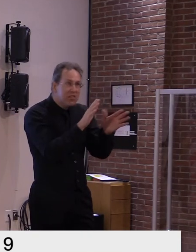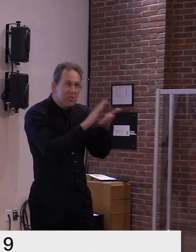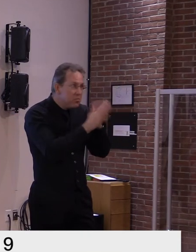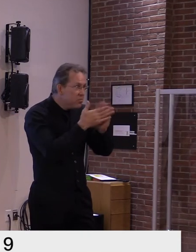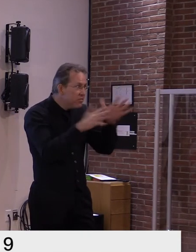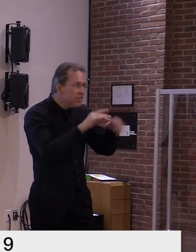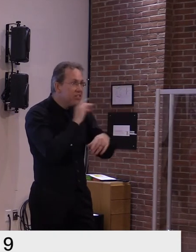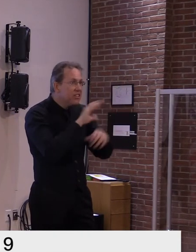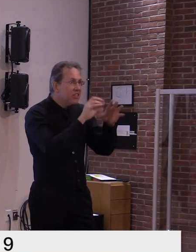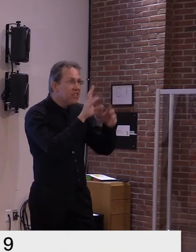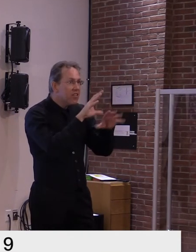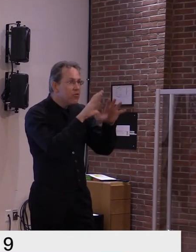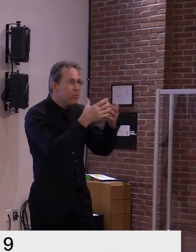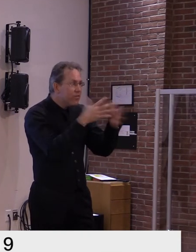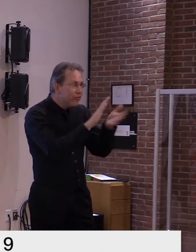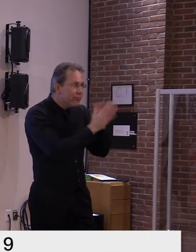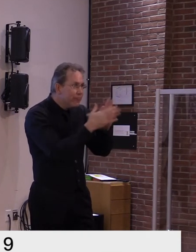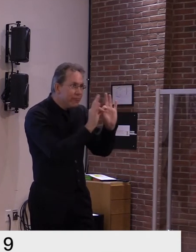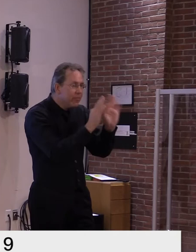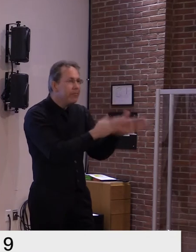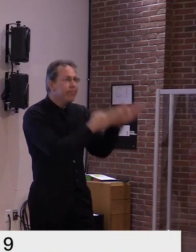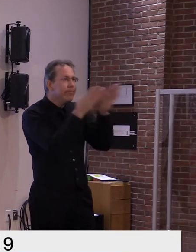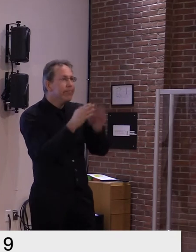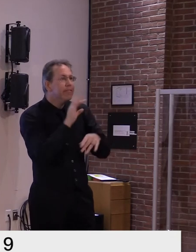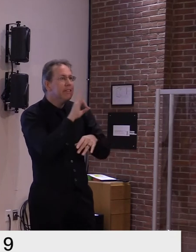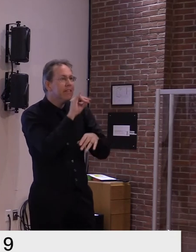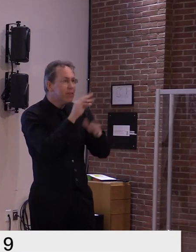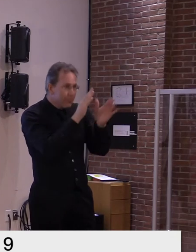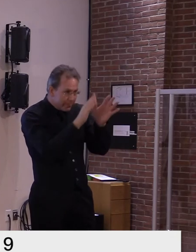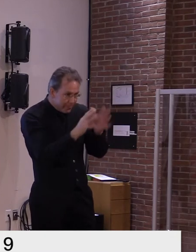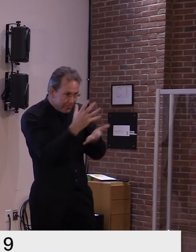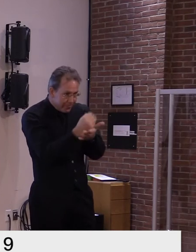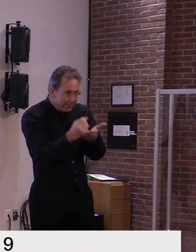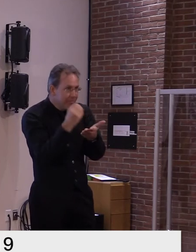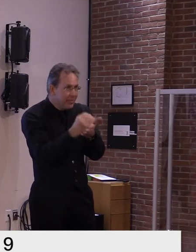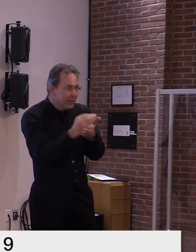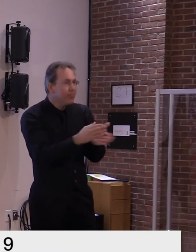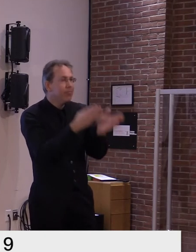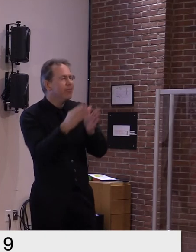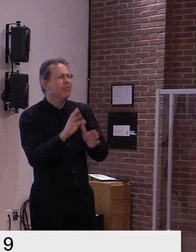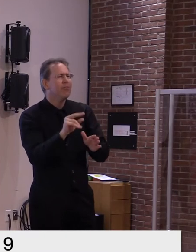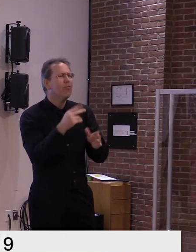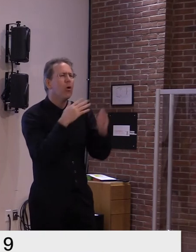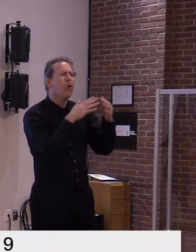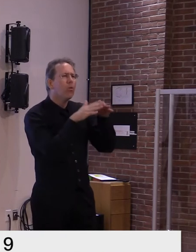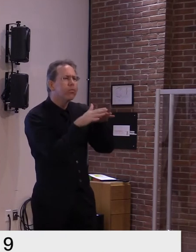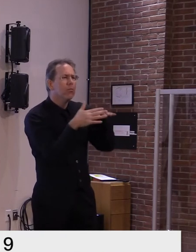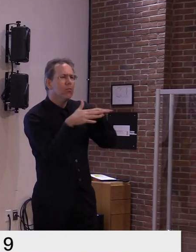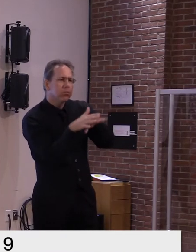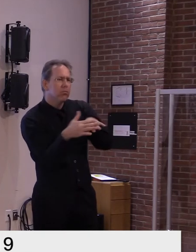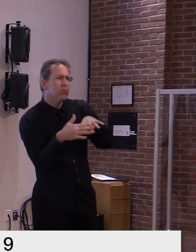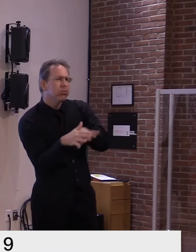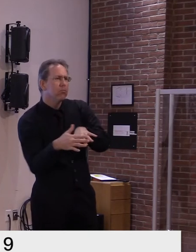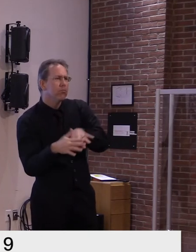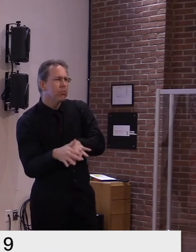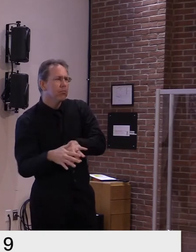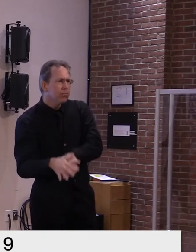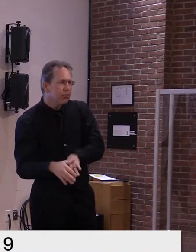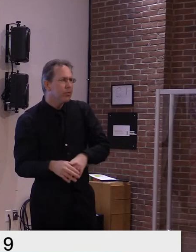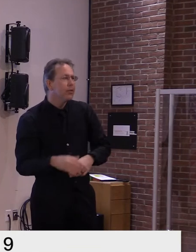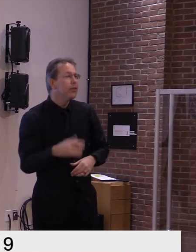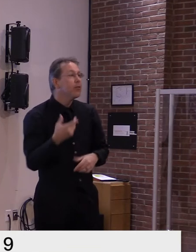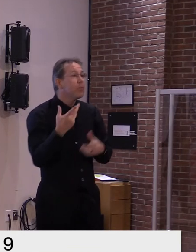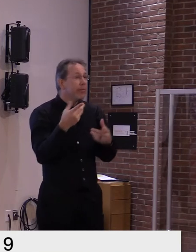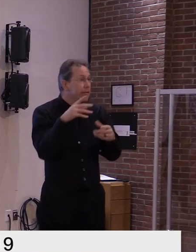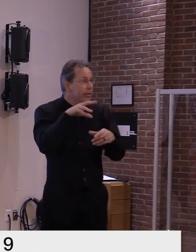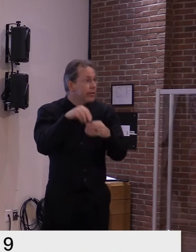lull. By the way, if I could amend something that I said earlier, I had mentioned there may have been inmates. There are no inmates that are positive now